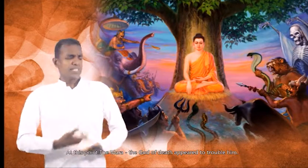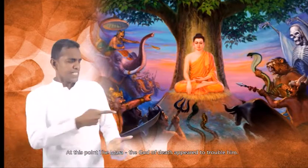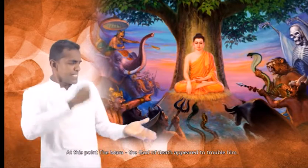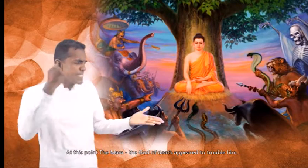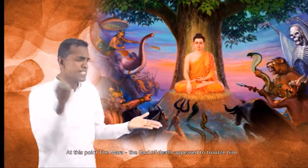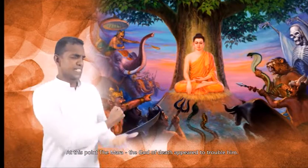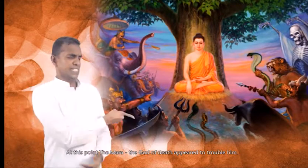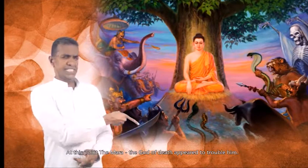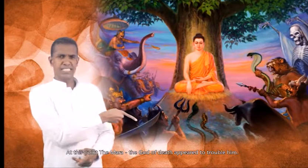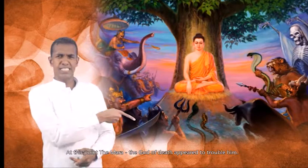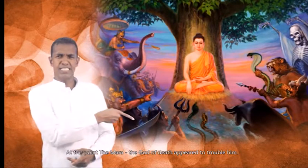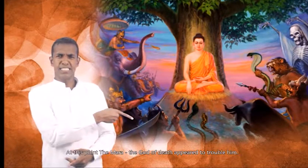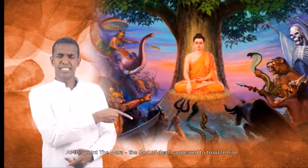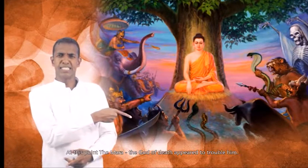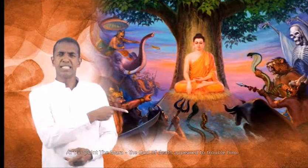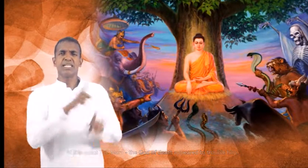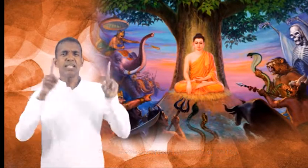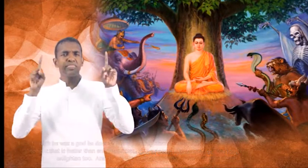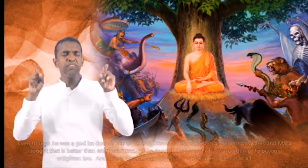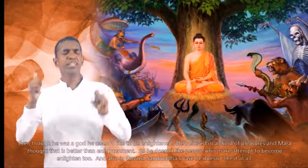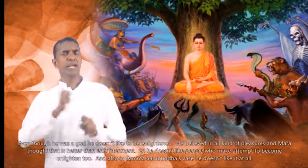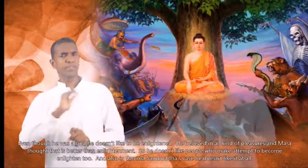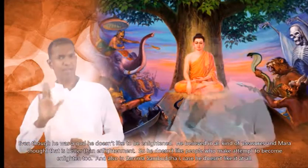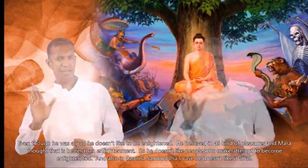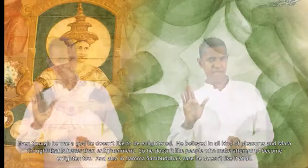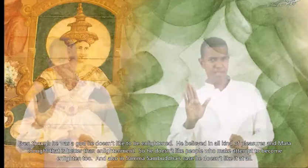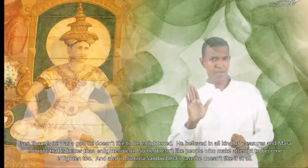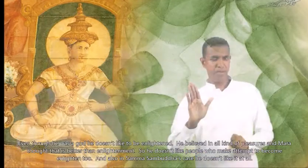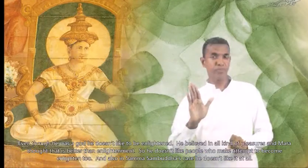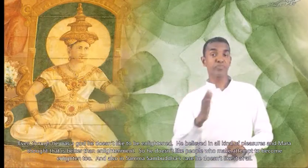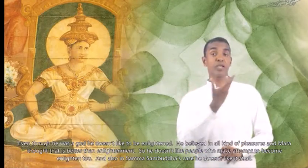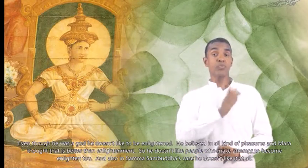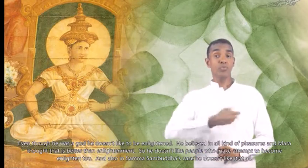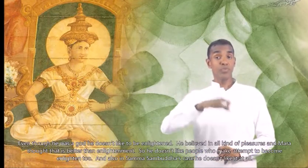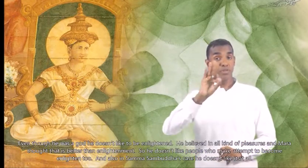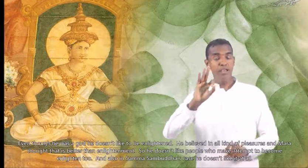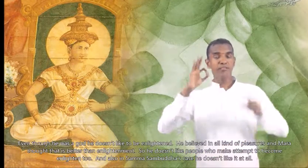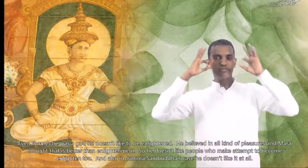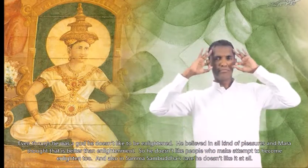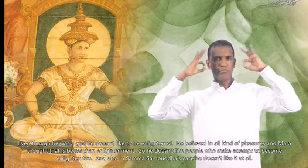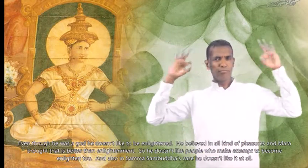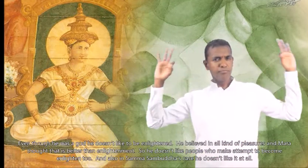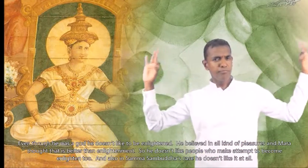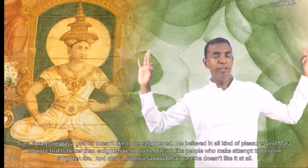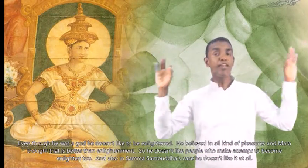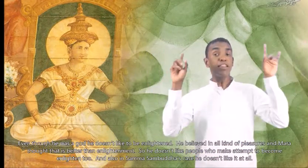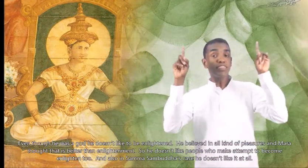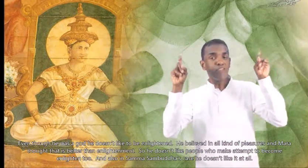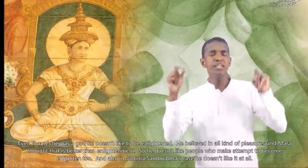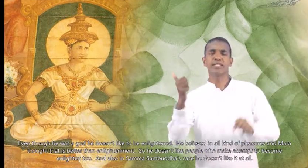Even though he was a god, He doesn't like to be enlightened. He